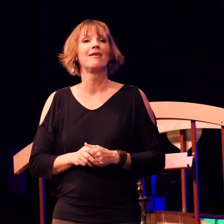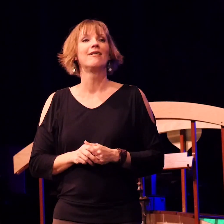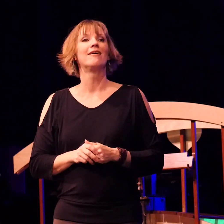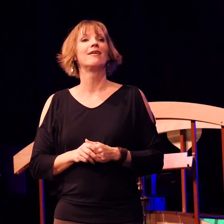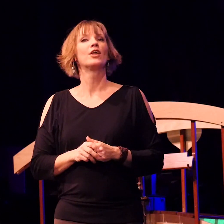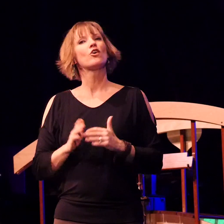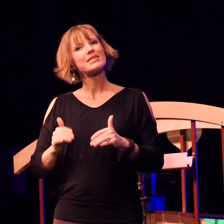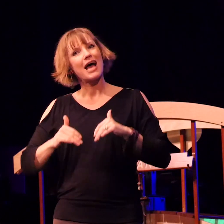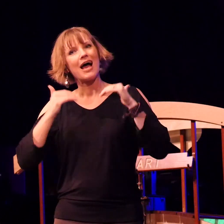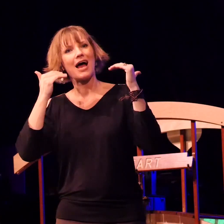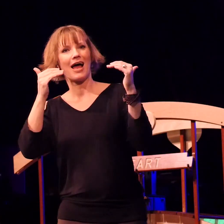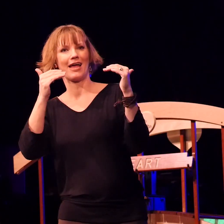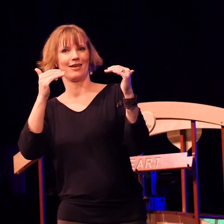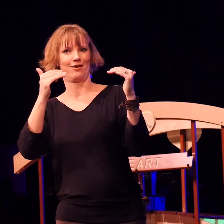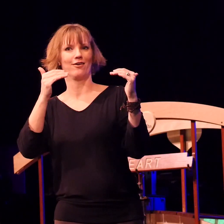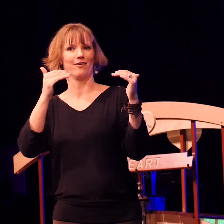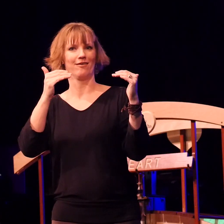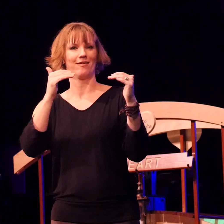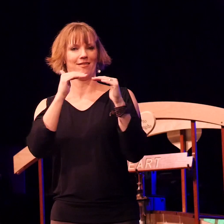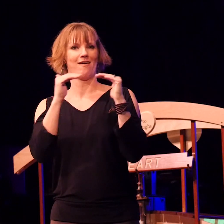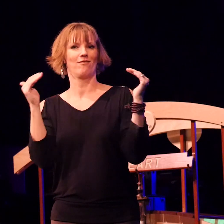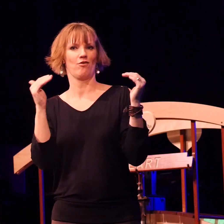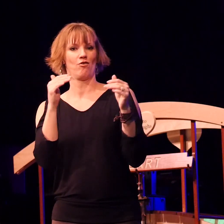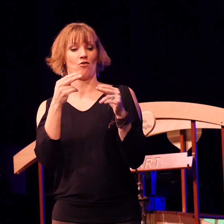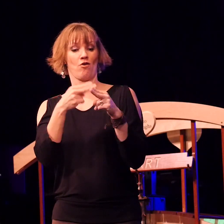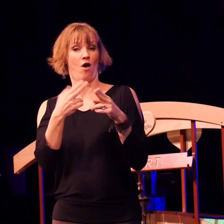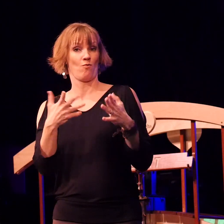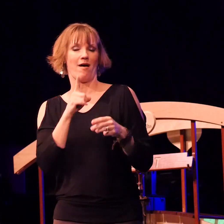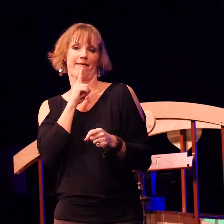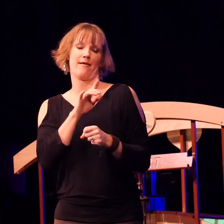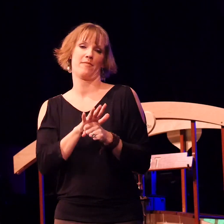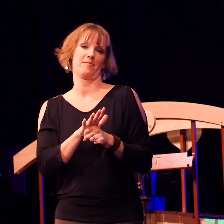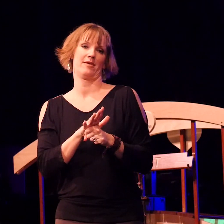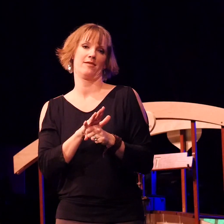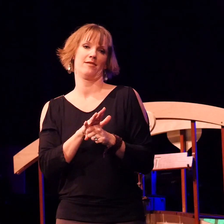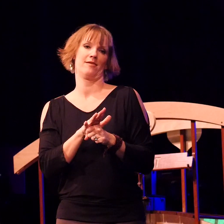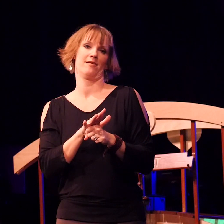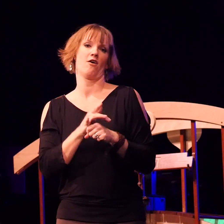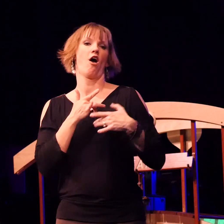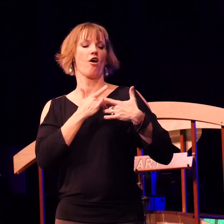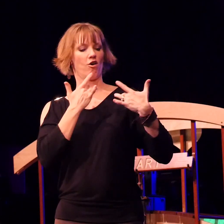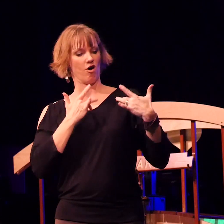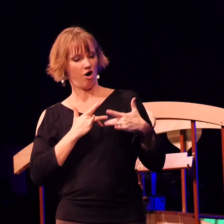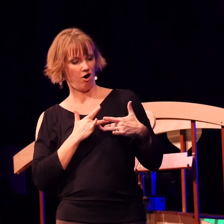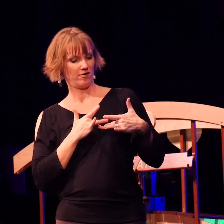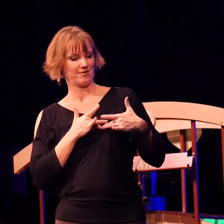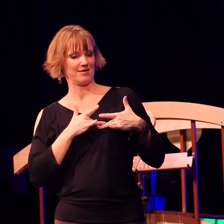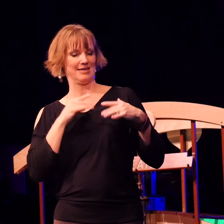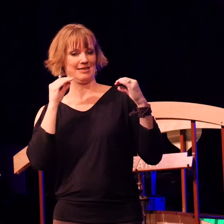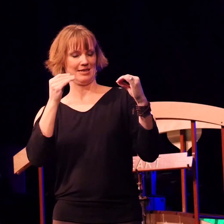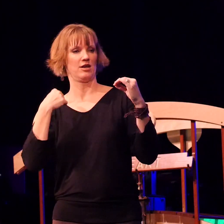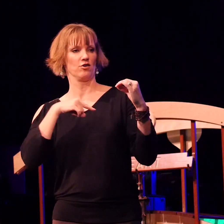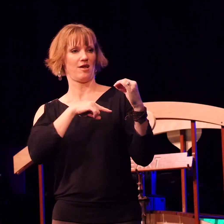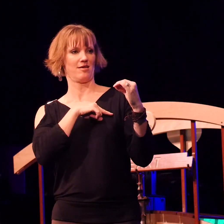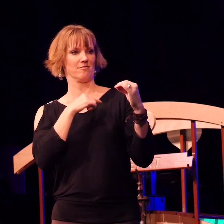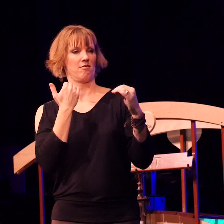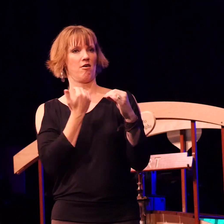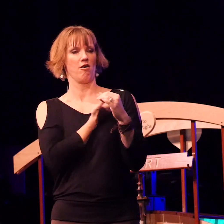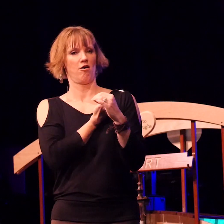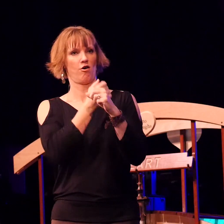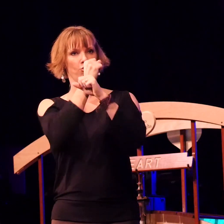There's a higher state called commitment. And that's where our hearts instruct us about our